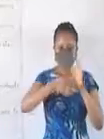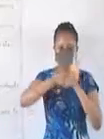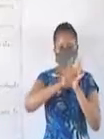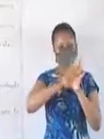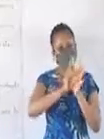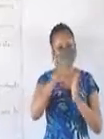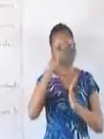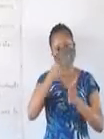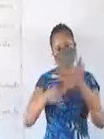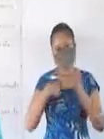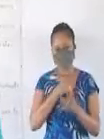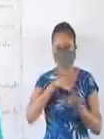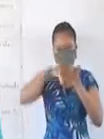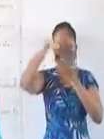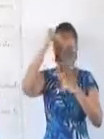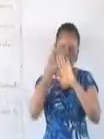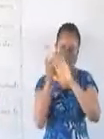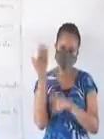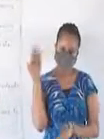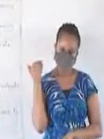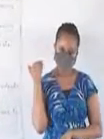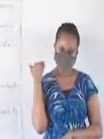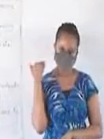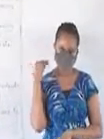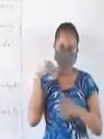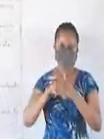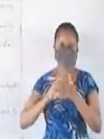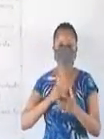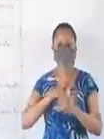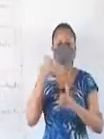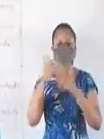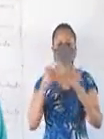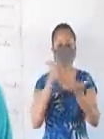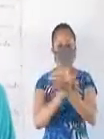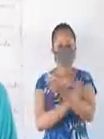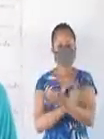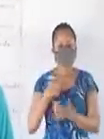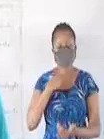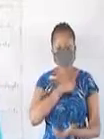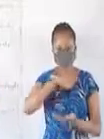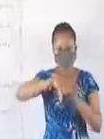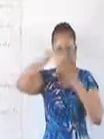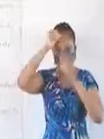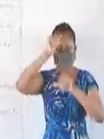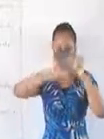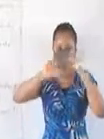class. In our last lesson, we learned about